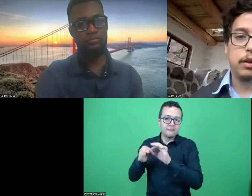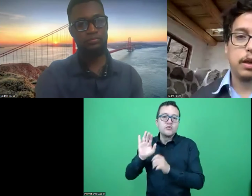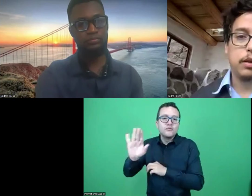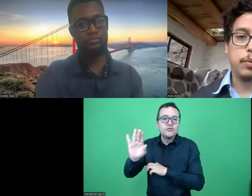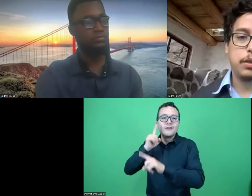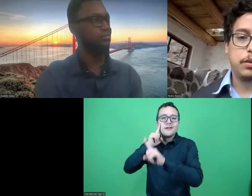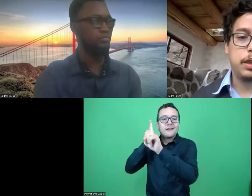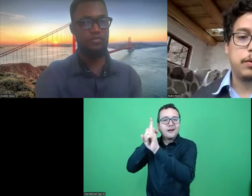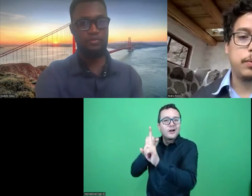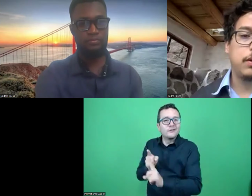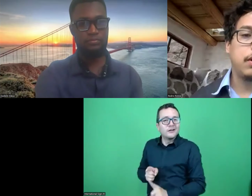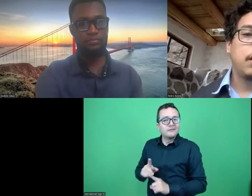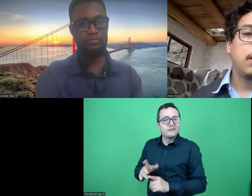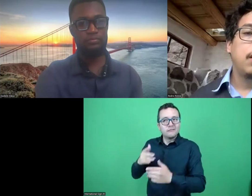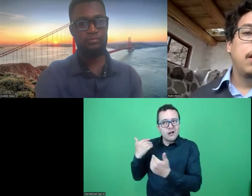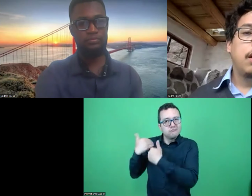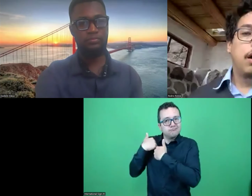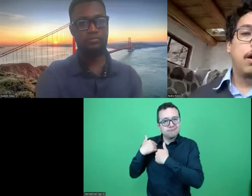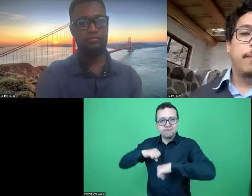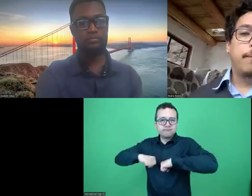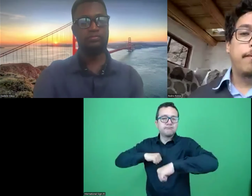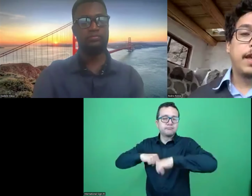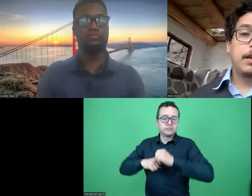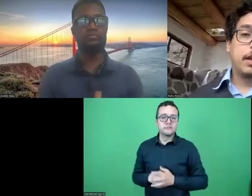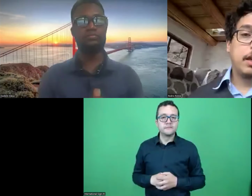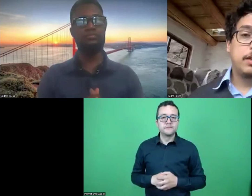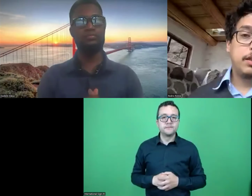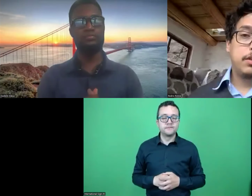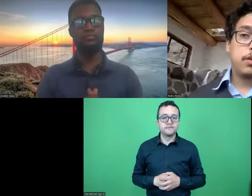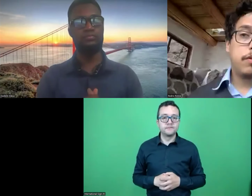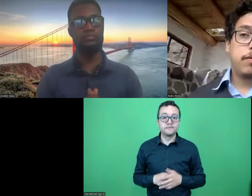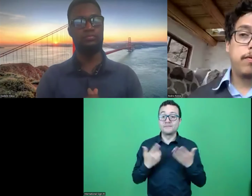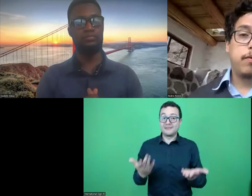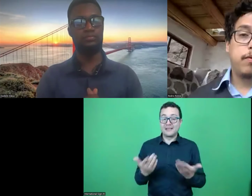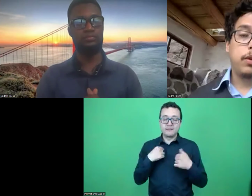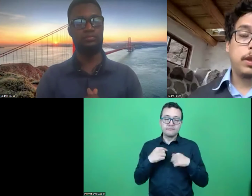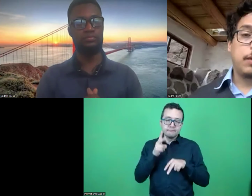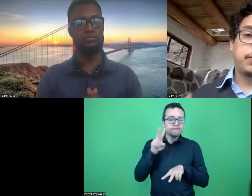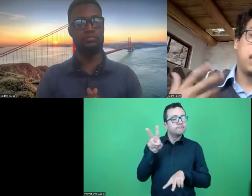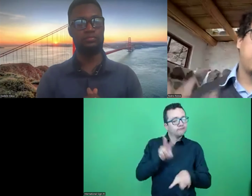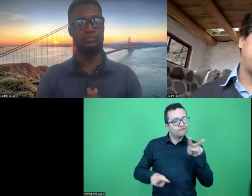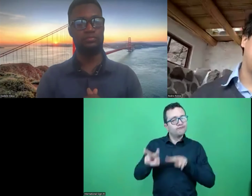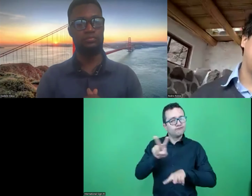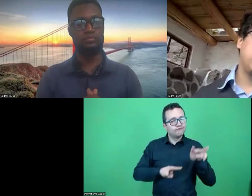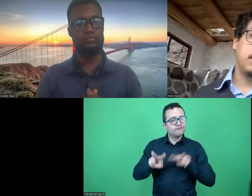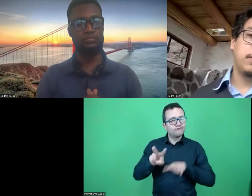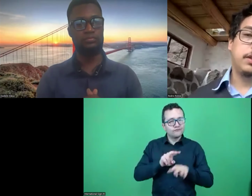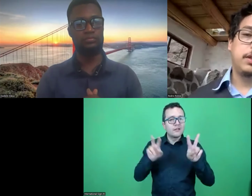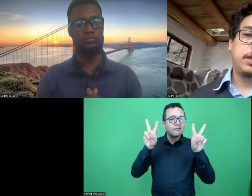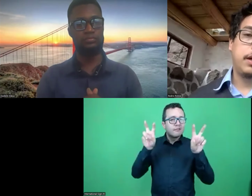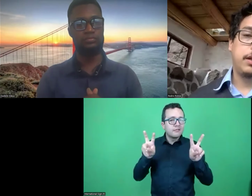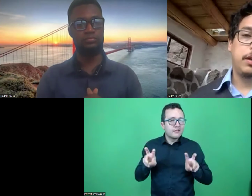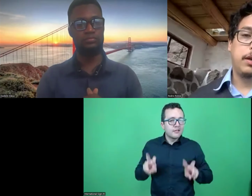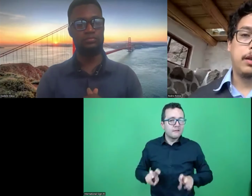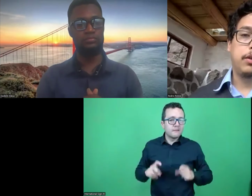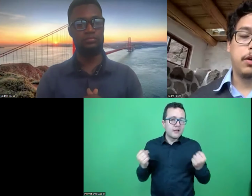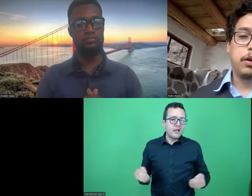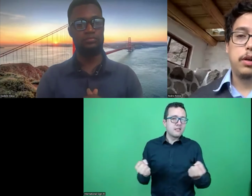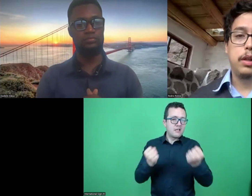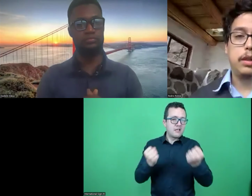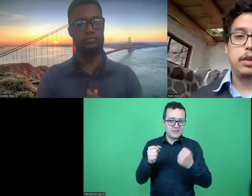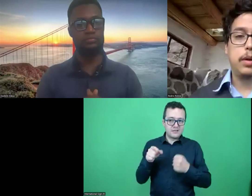and their mission statement. An analysis of the types of activities that grantees shared that they